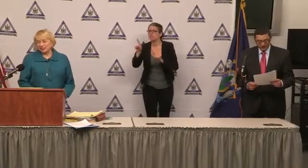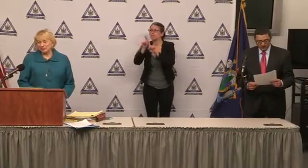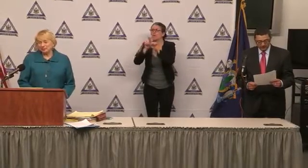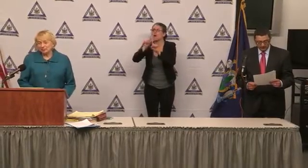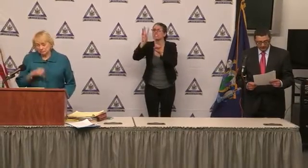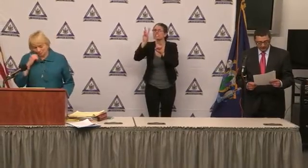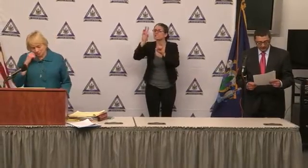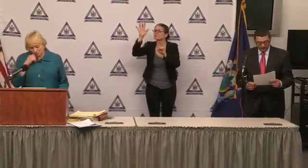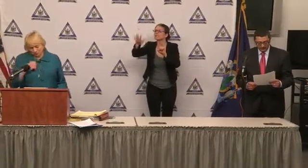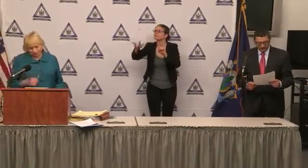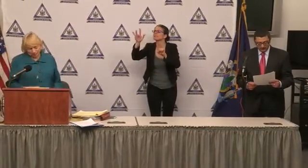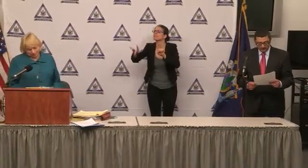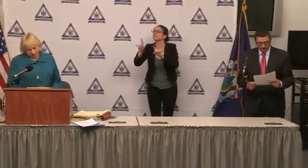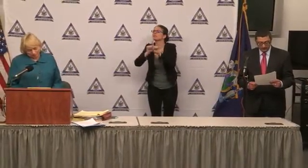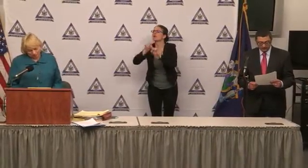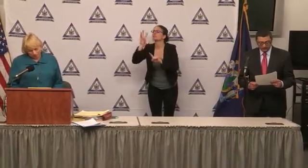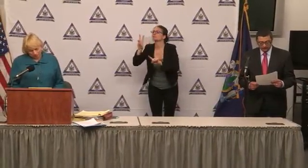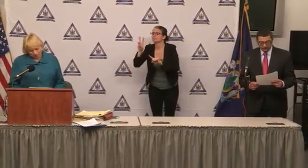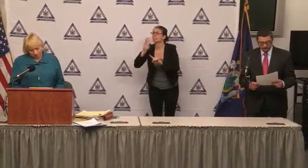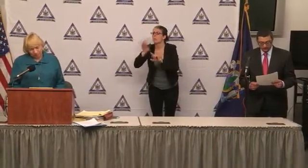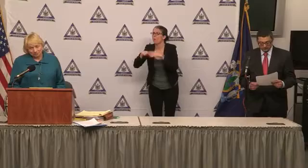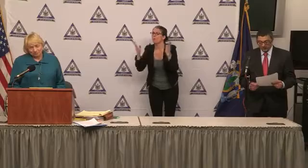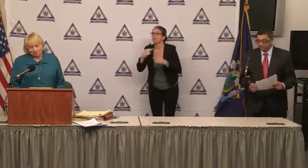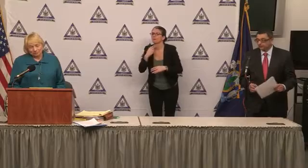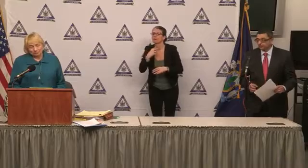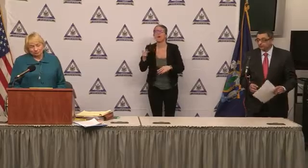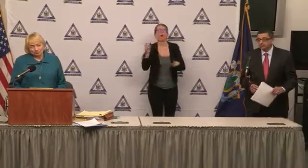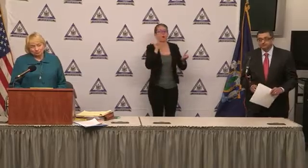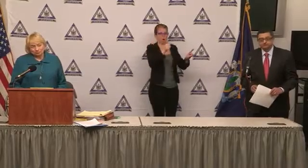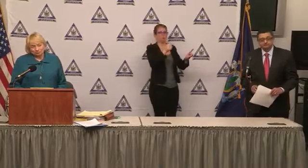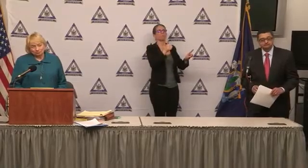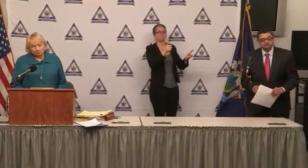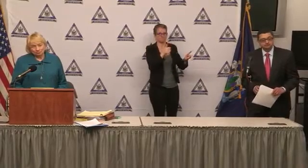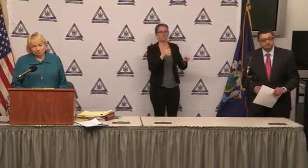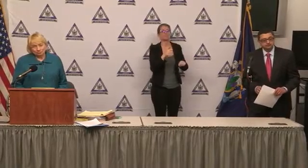Okay, we'll try to come back. We'll try Kendra Caruso from the Republican Journal.